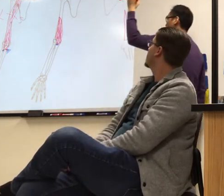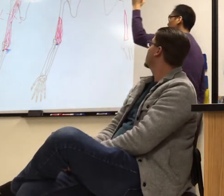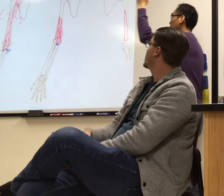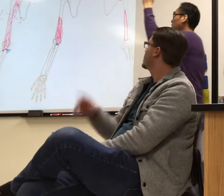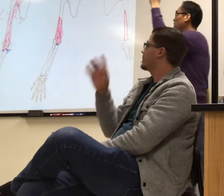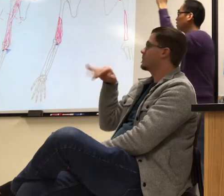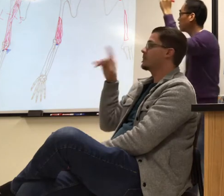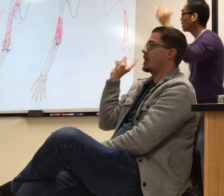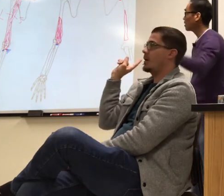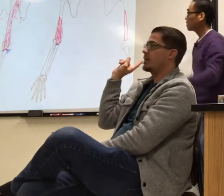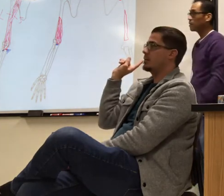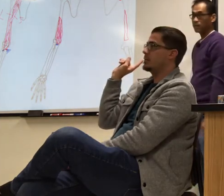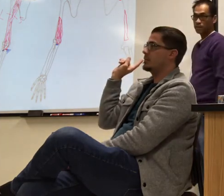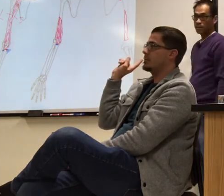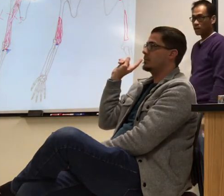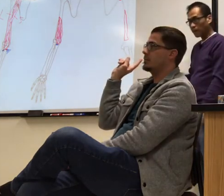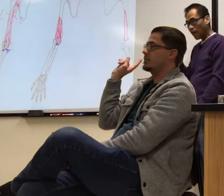like that.